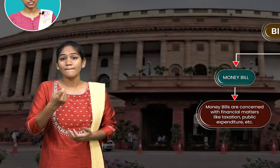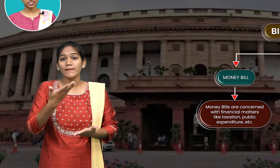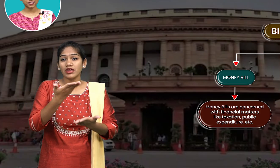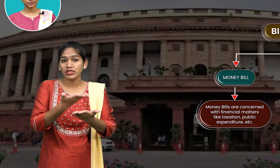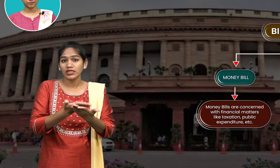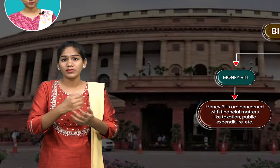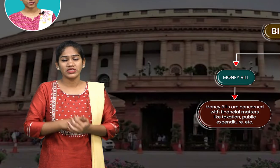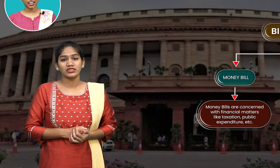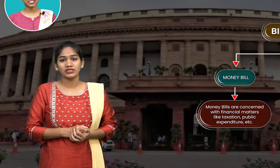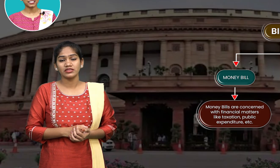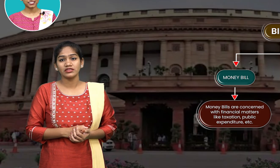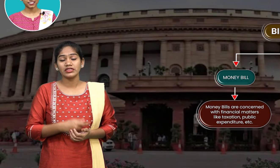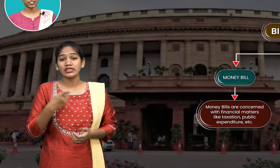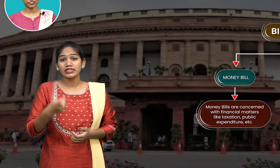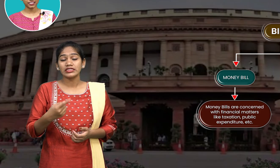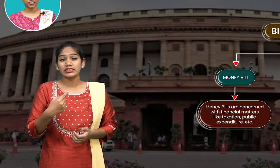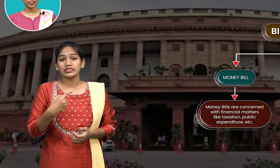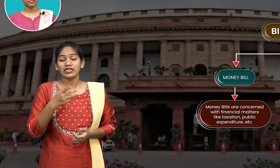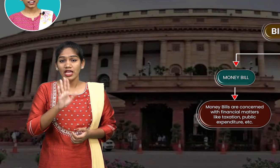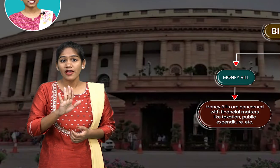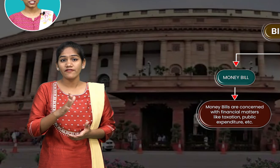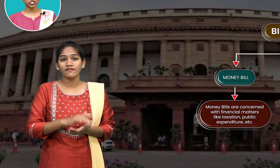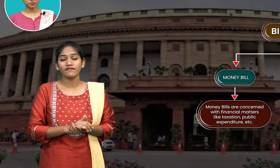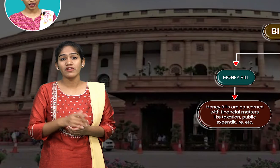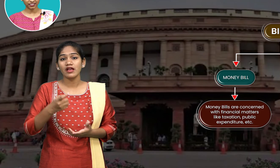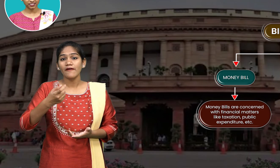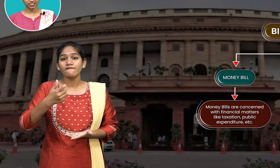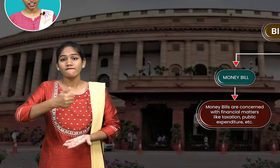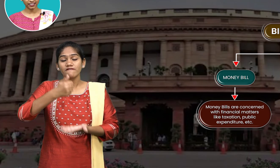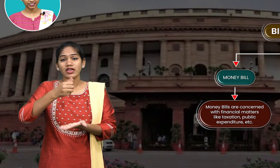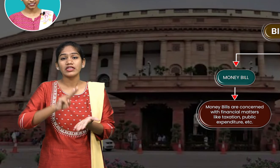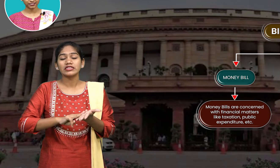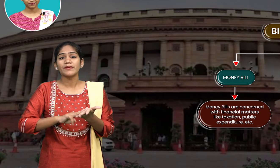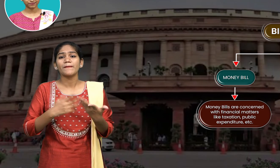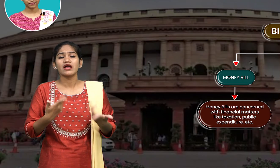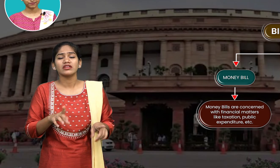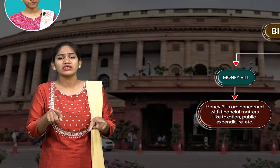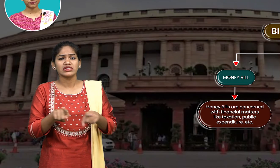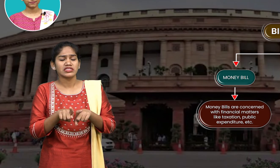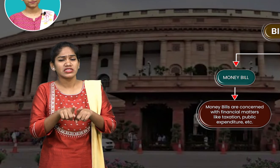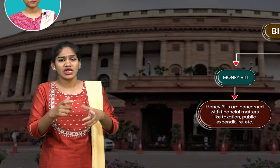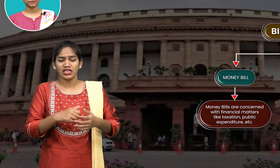Money bills are concerned with financial matters like